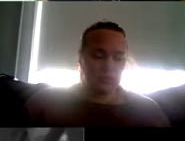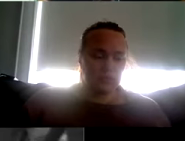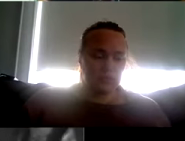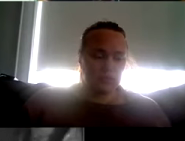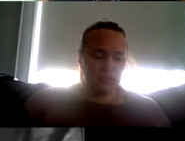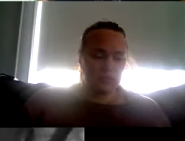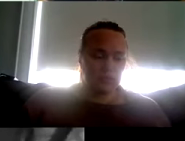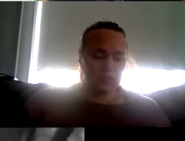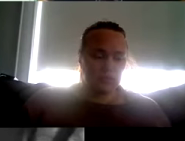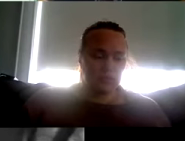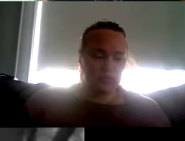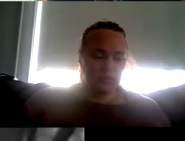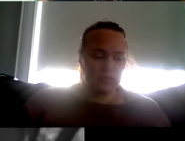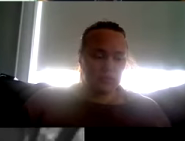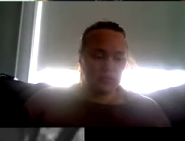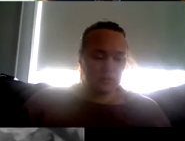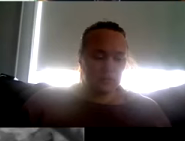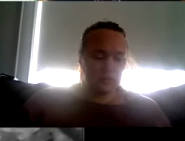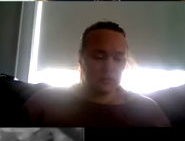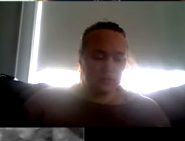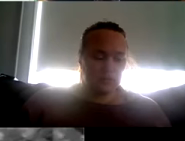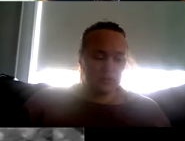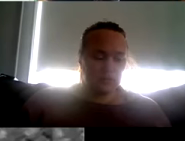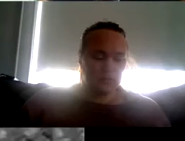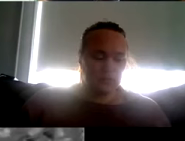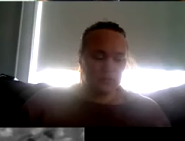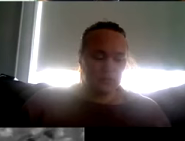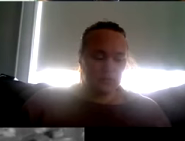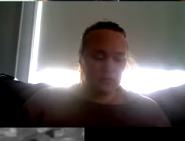Let freedom ring, and when this happens,